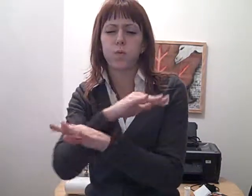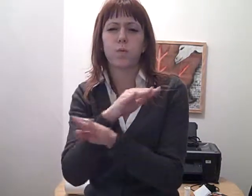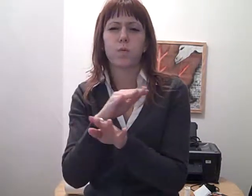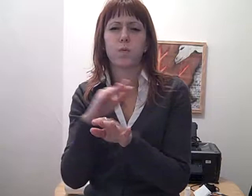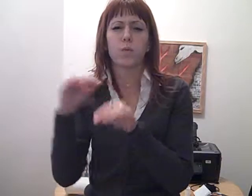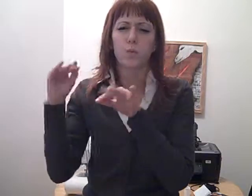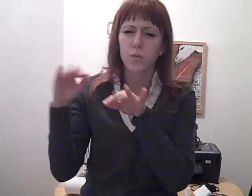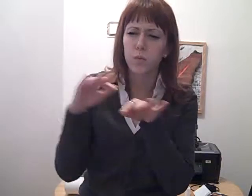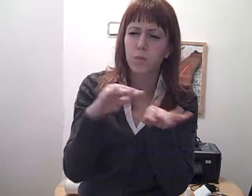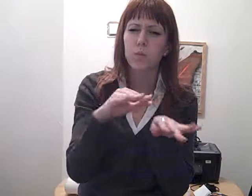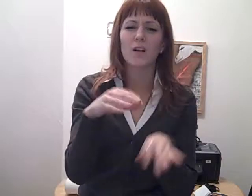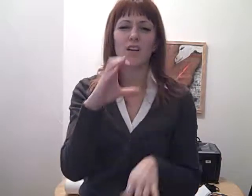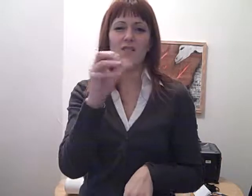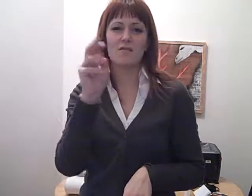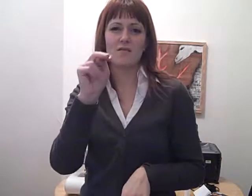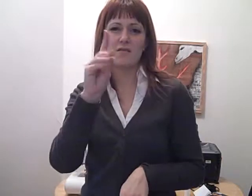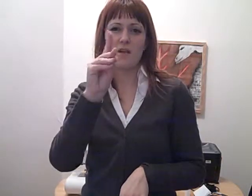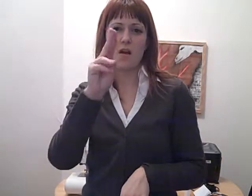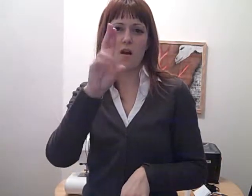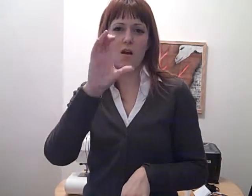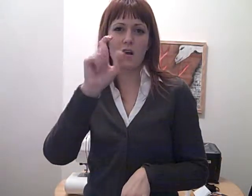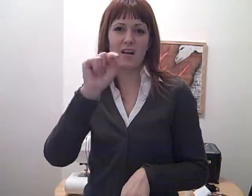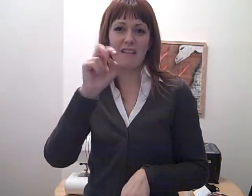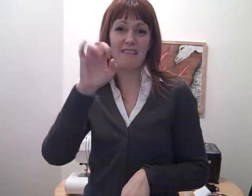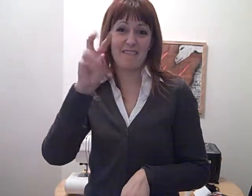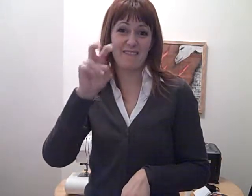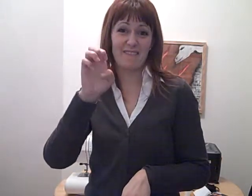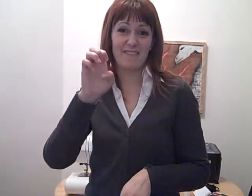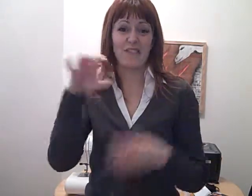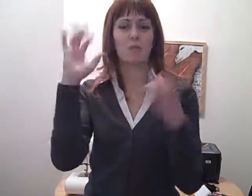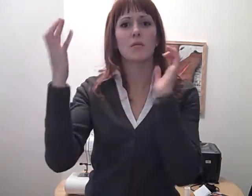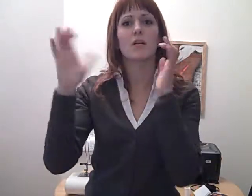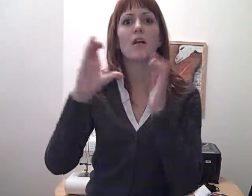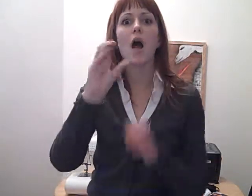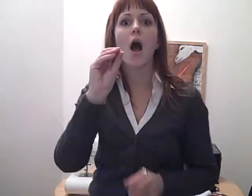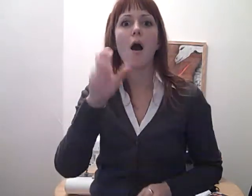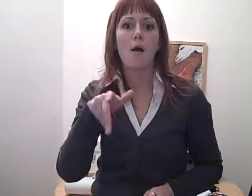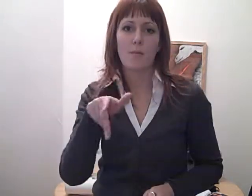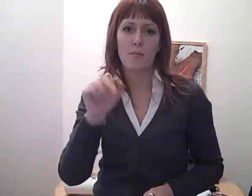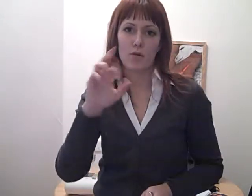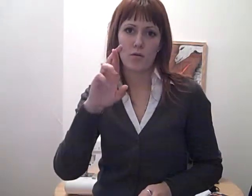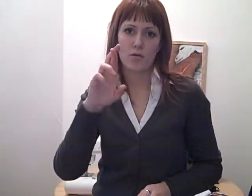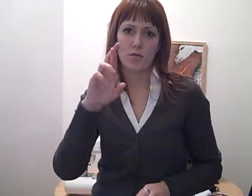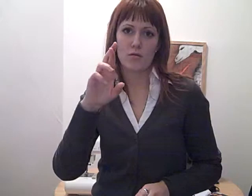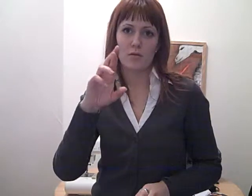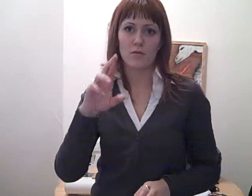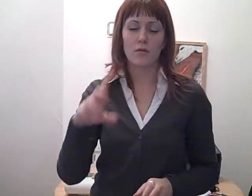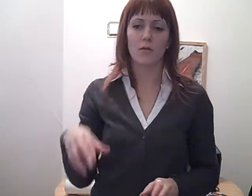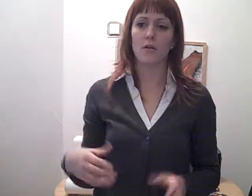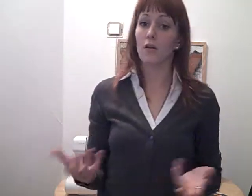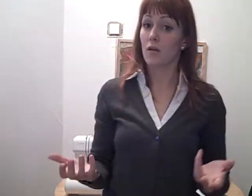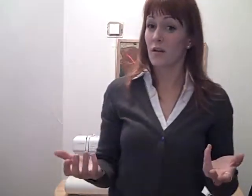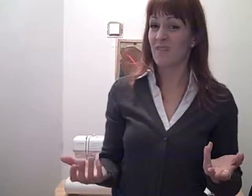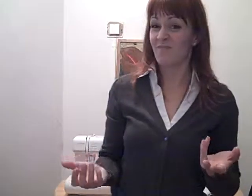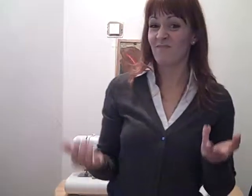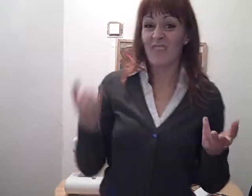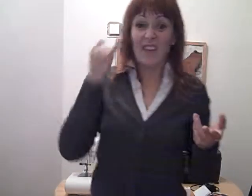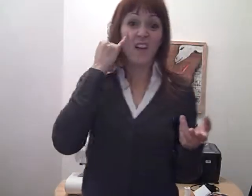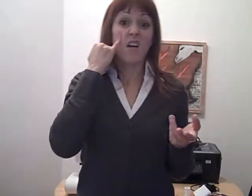One of the things about working at the nanoscale is things look and act very differently. You think of carbon